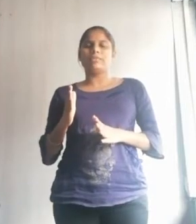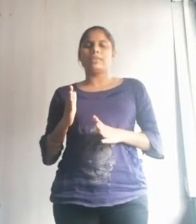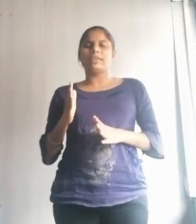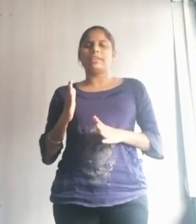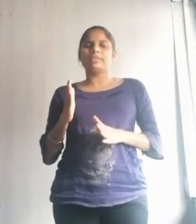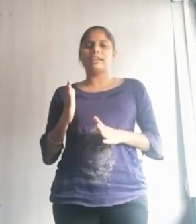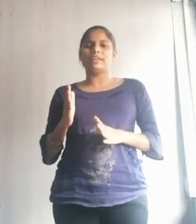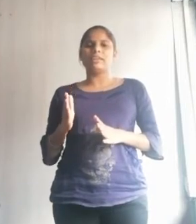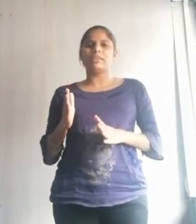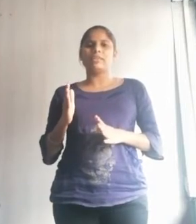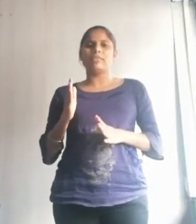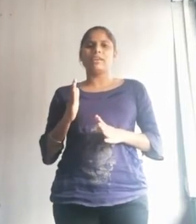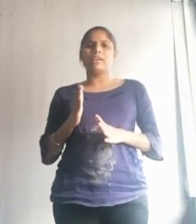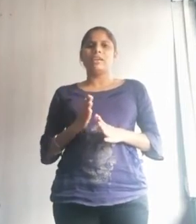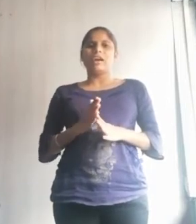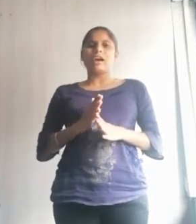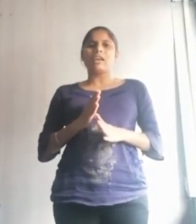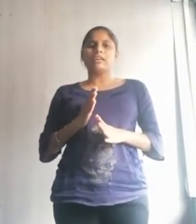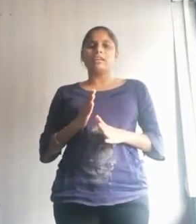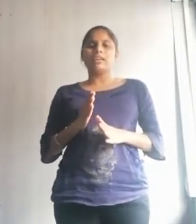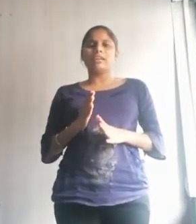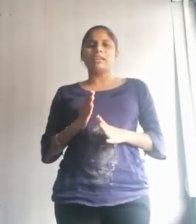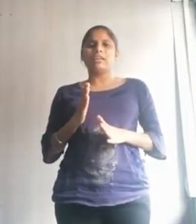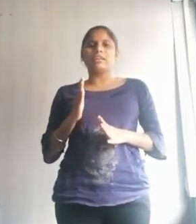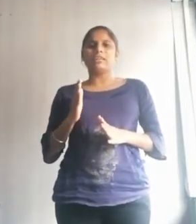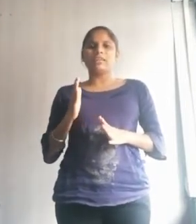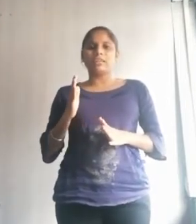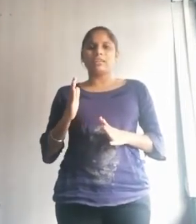default and static keyword are created in the